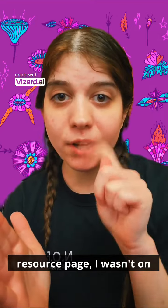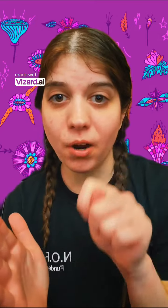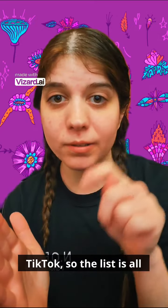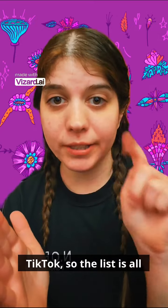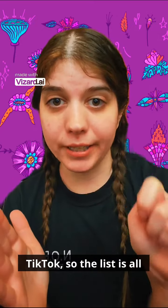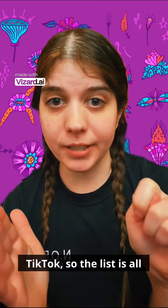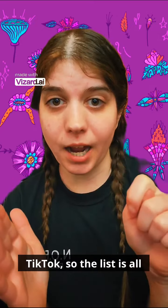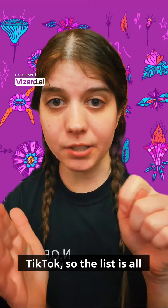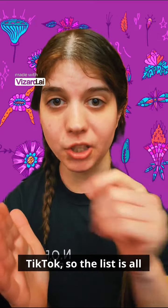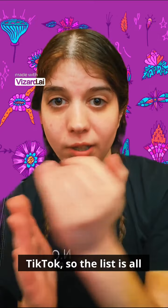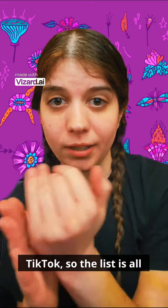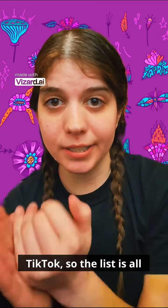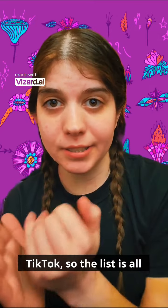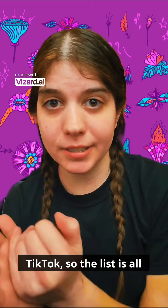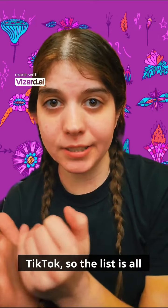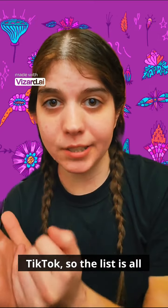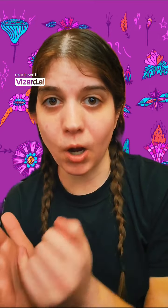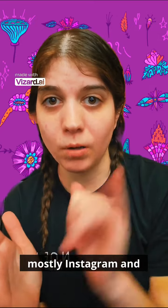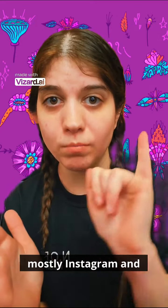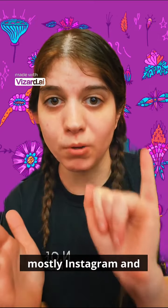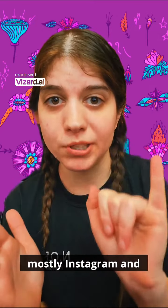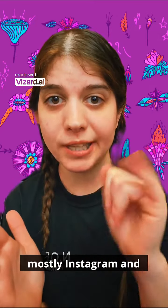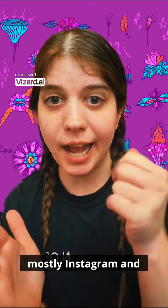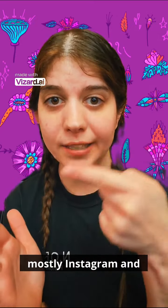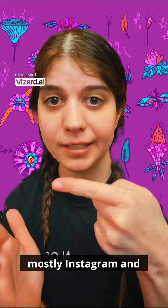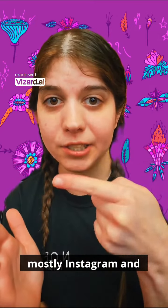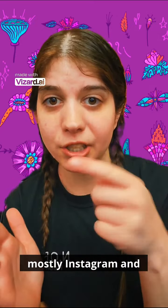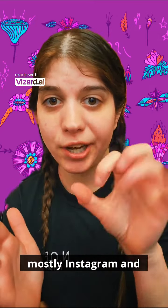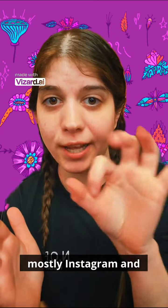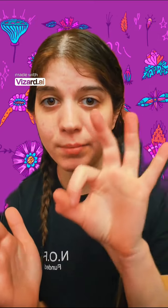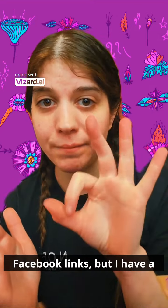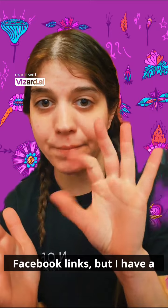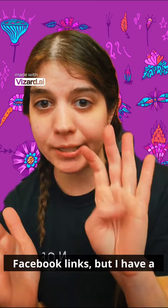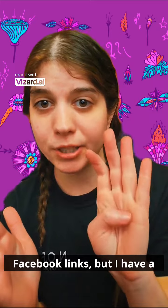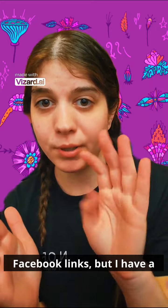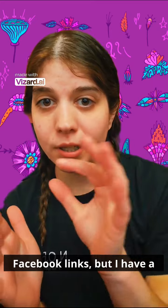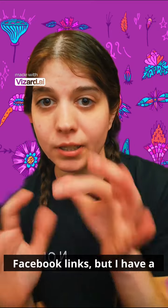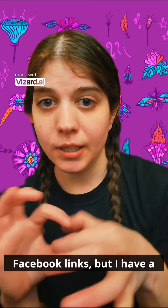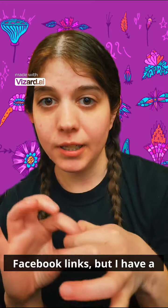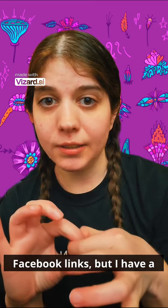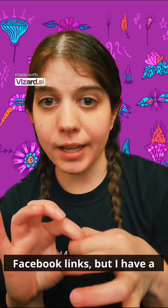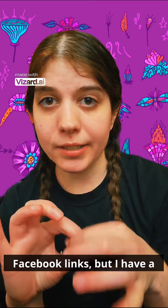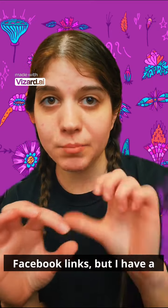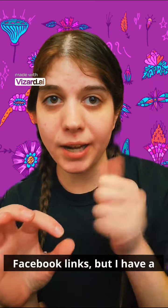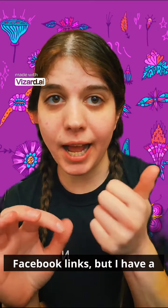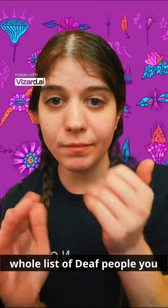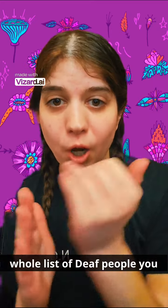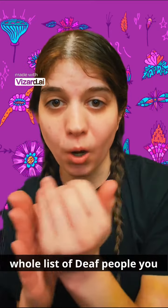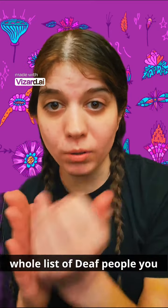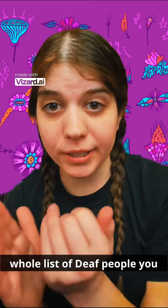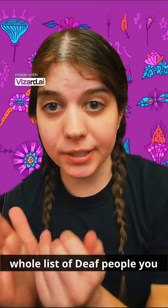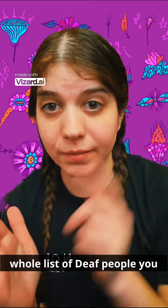on TikTok, so the list is all mostly Instagram and Facebook links, but I have a whole list of